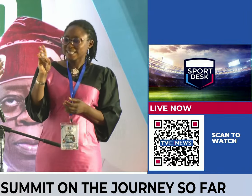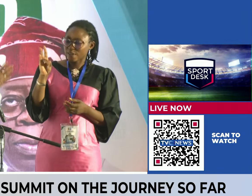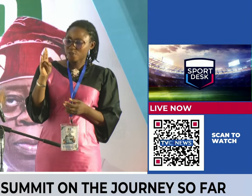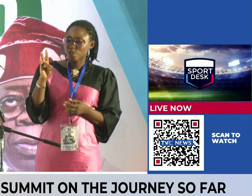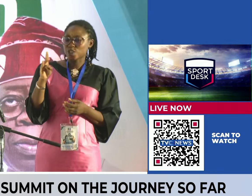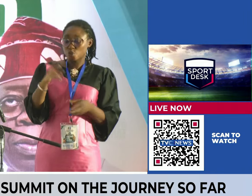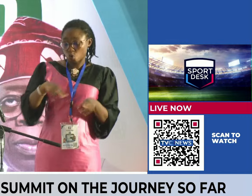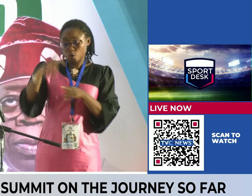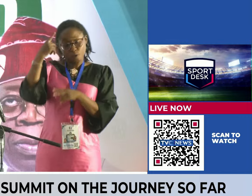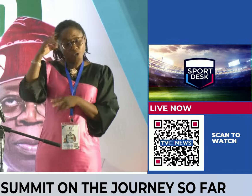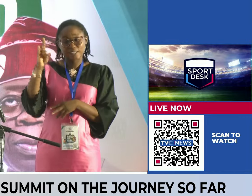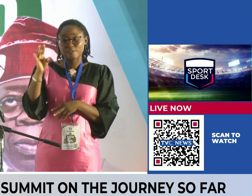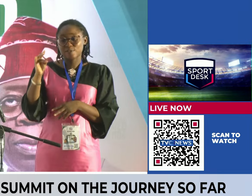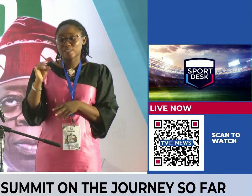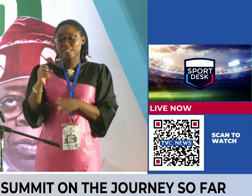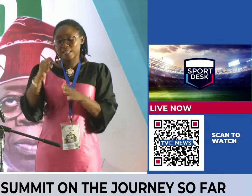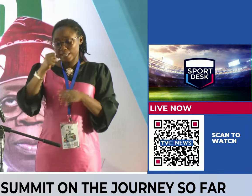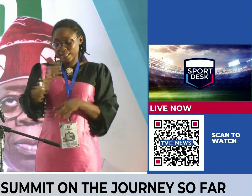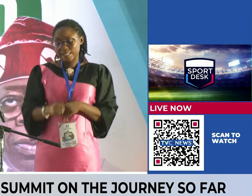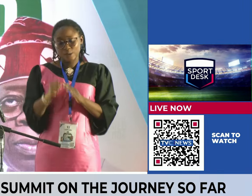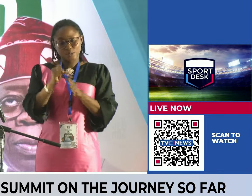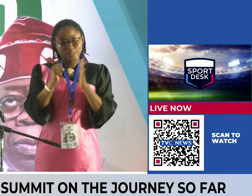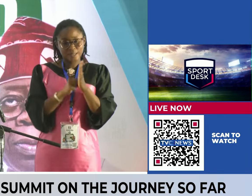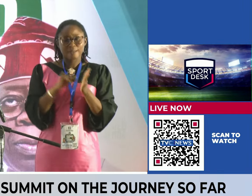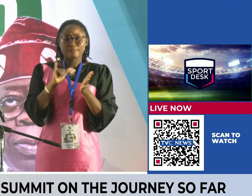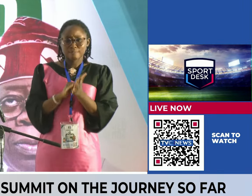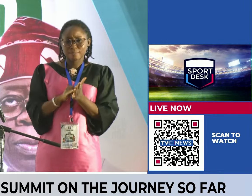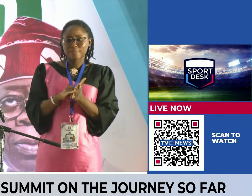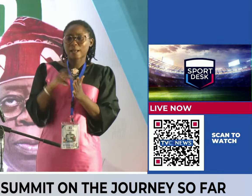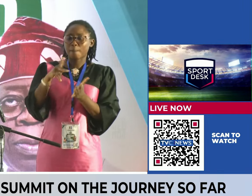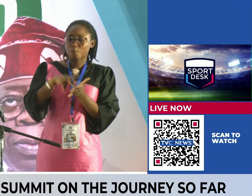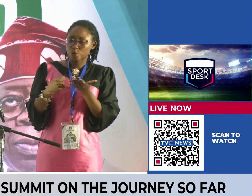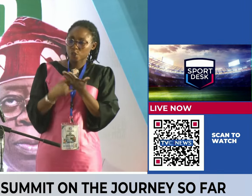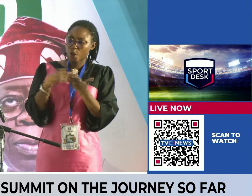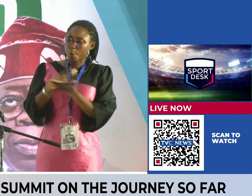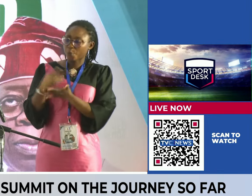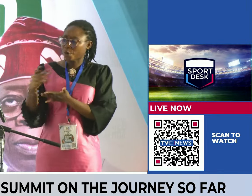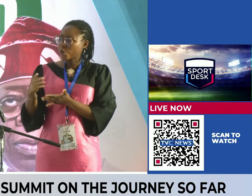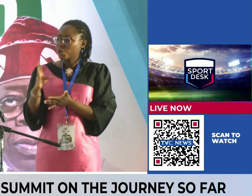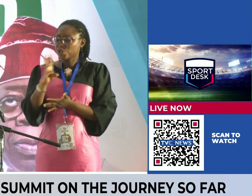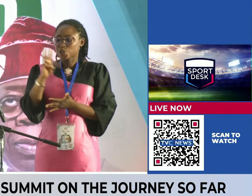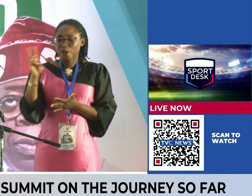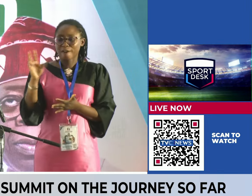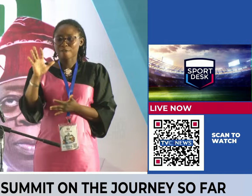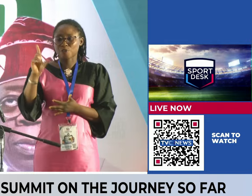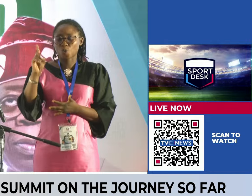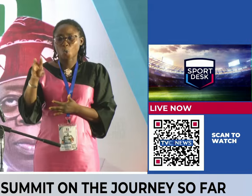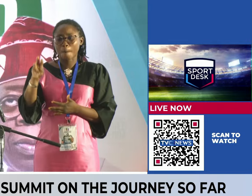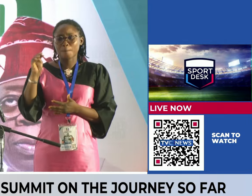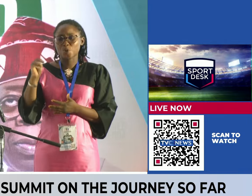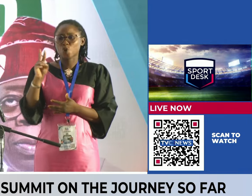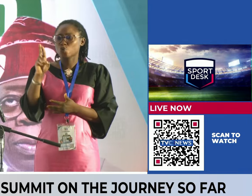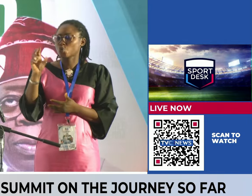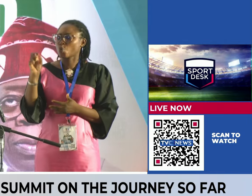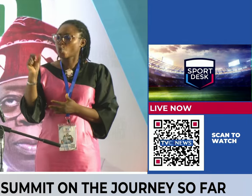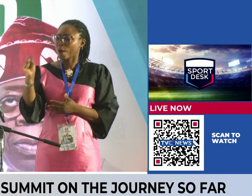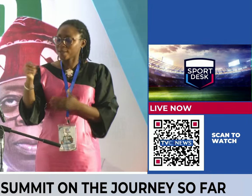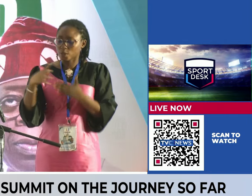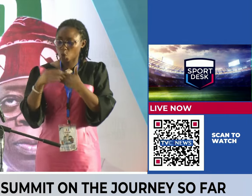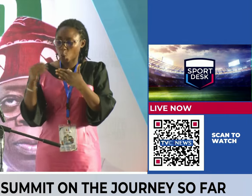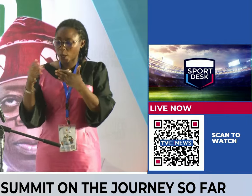the majority of northern states. That project has been procured, $651 million US. And Mr.